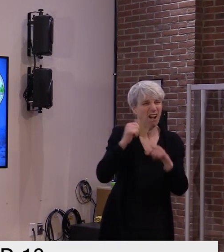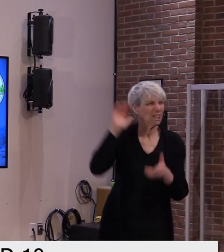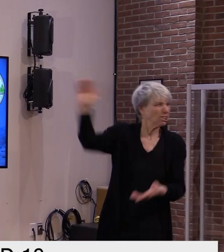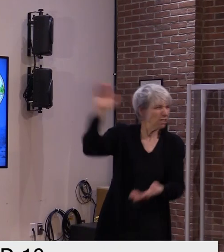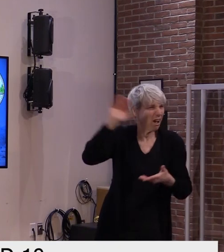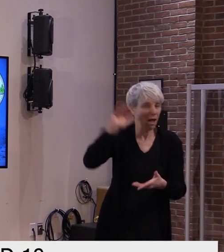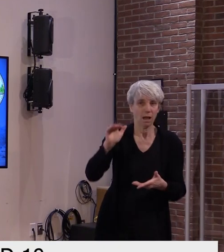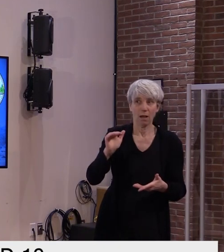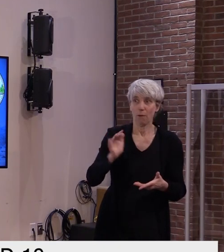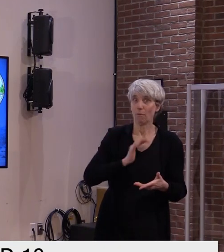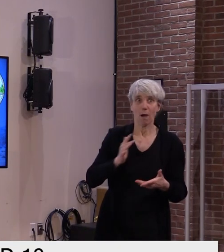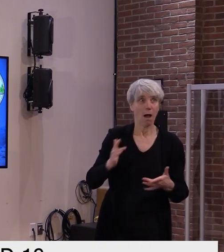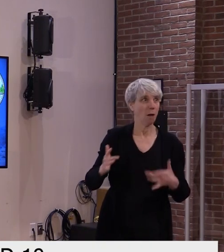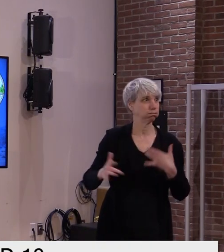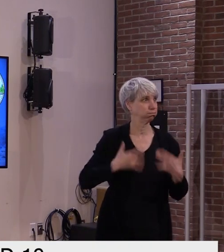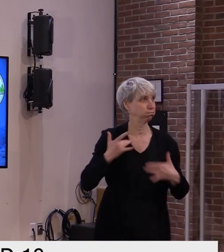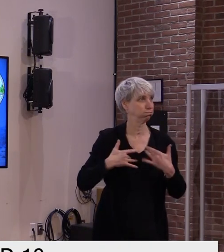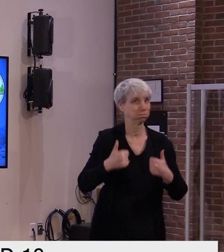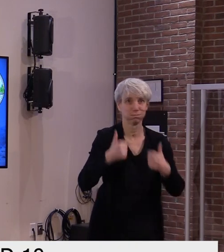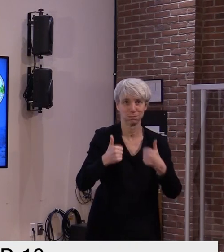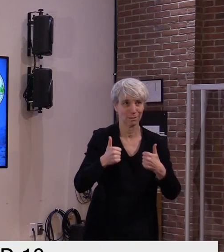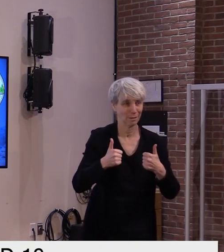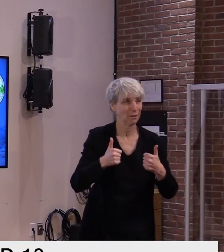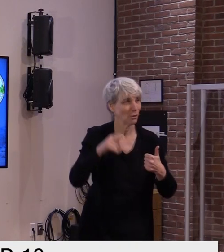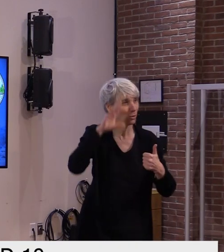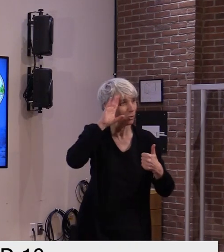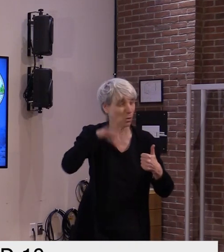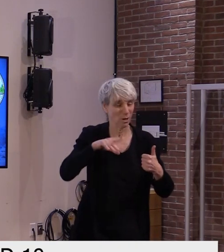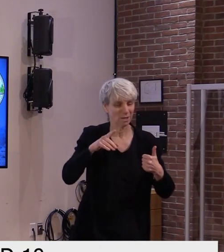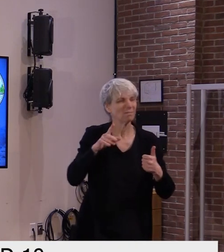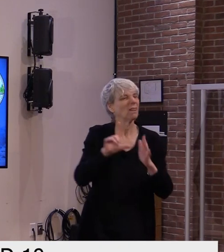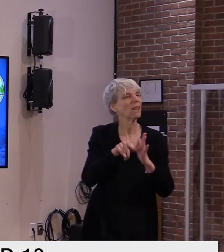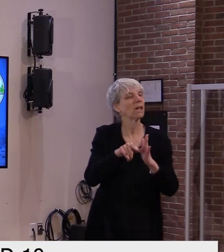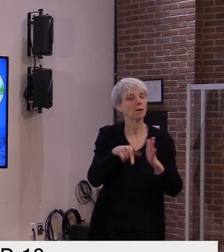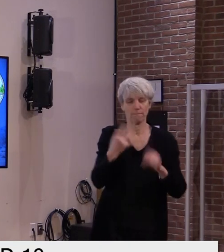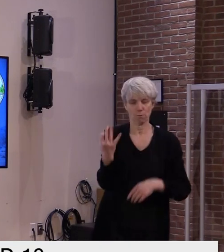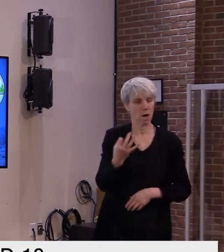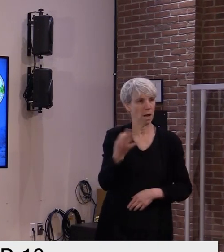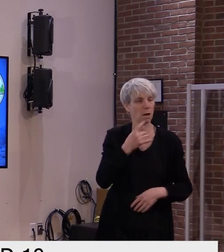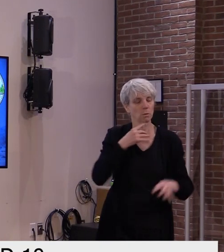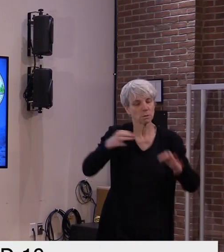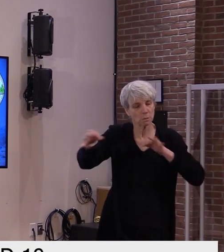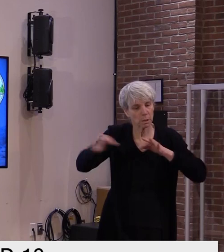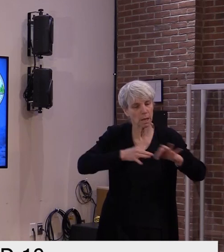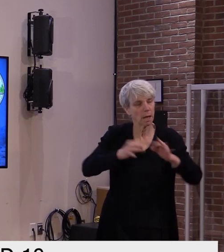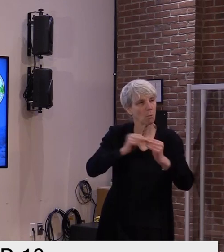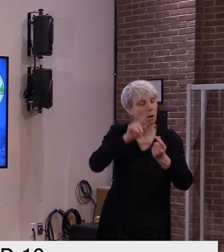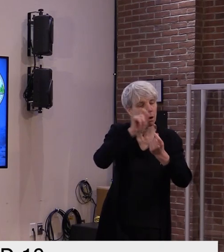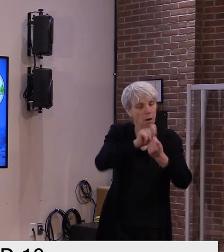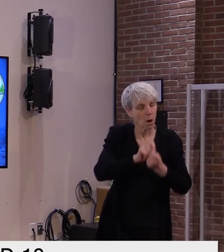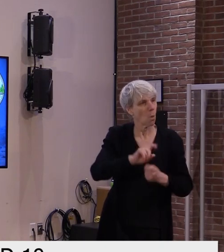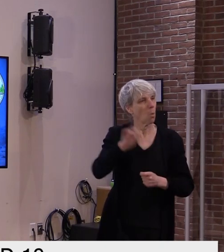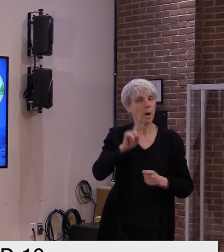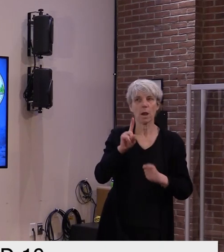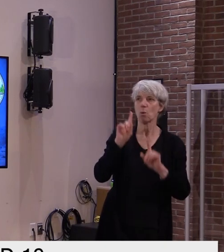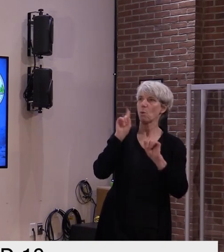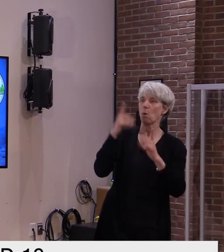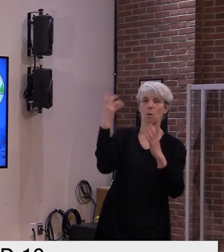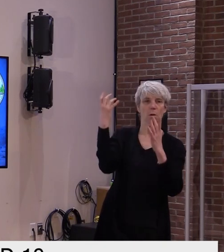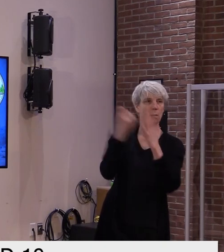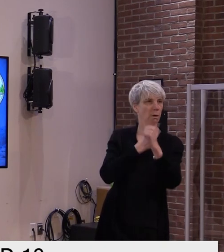plans we have that you'll hear about later this week, you know, involve a variety of potential places for people to get their